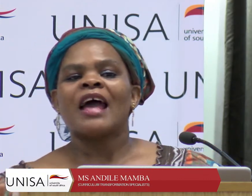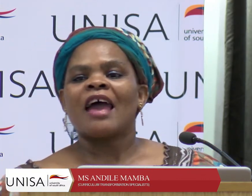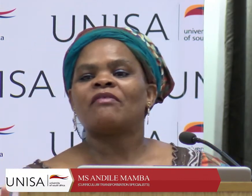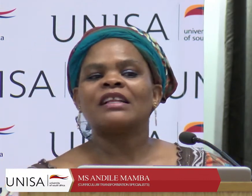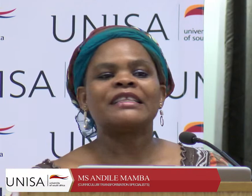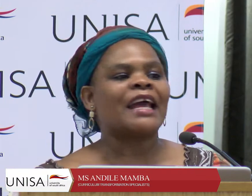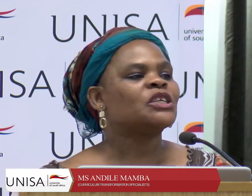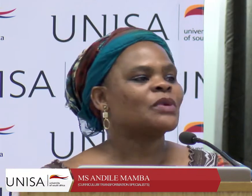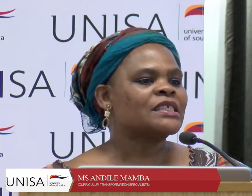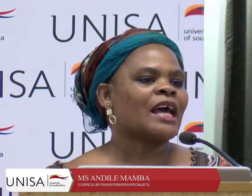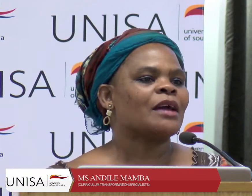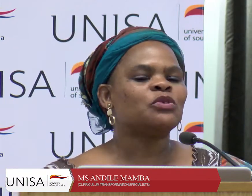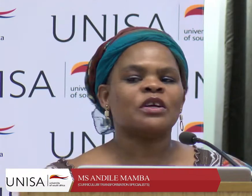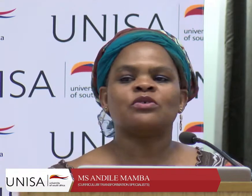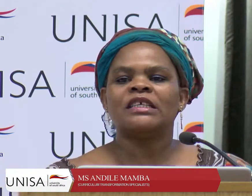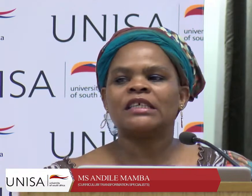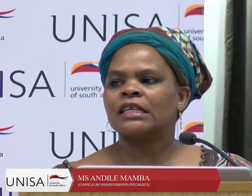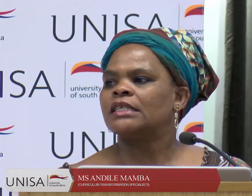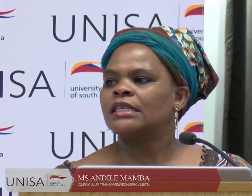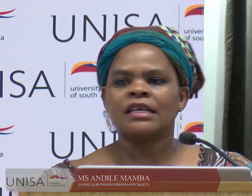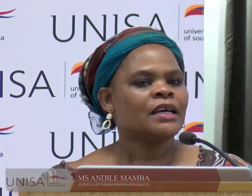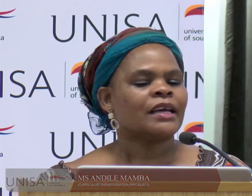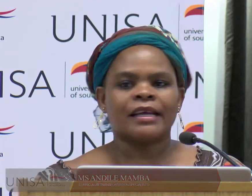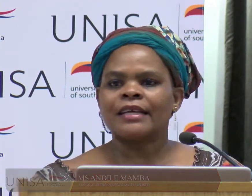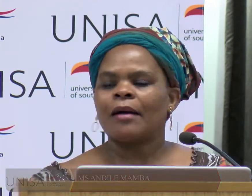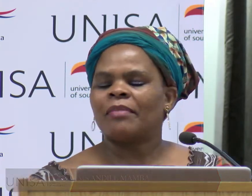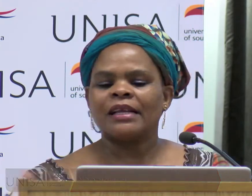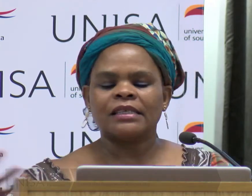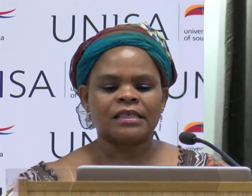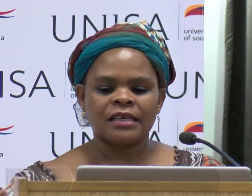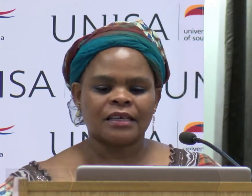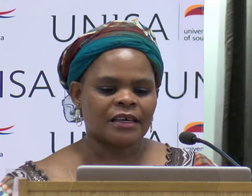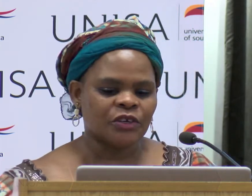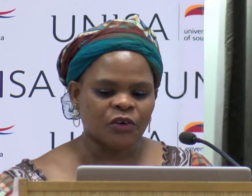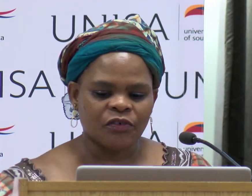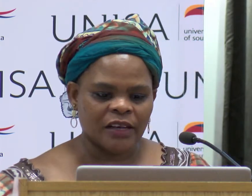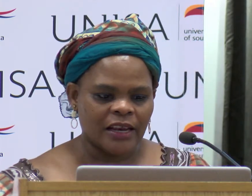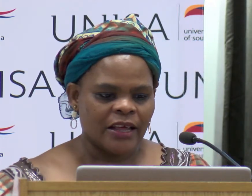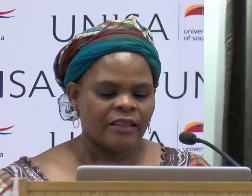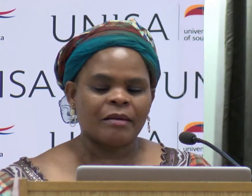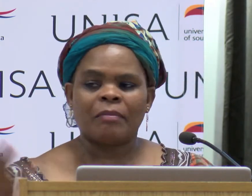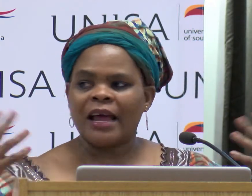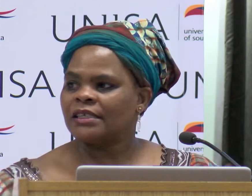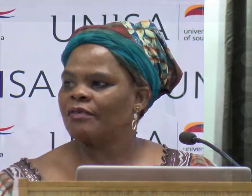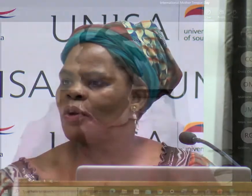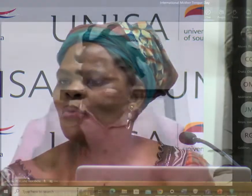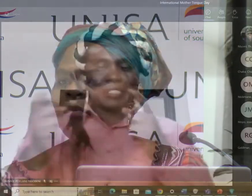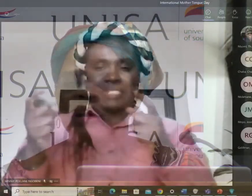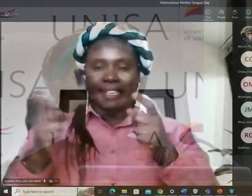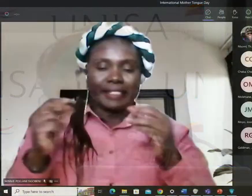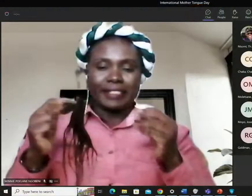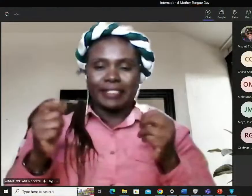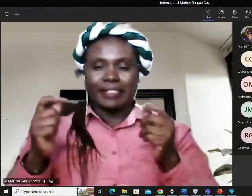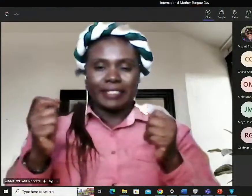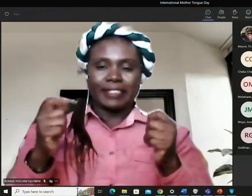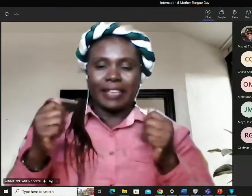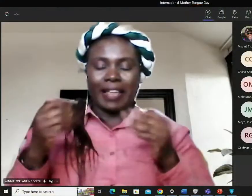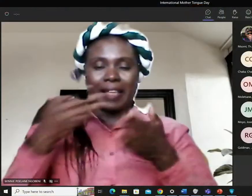because I felt like it was time to actually just get up and, feel the blood flow